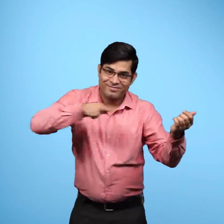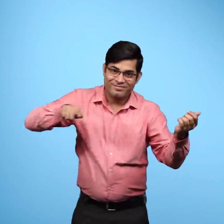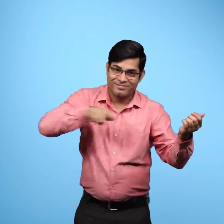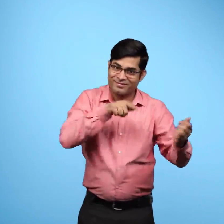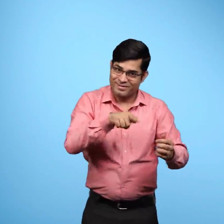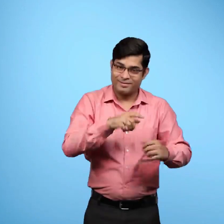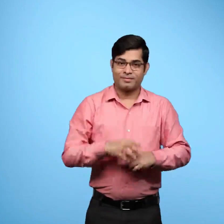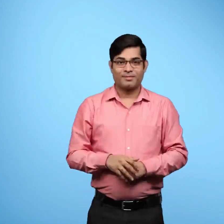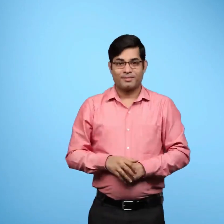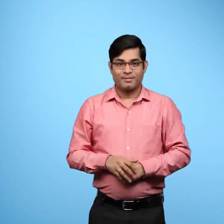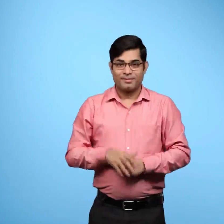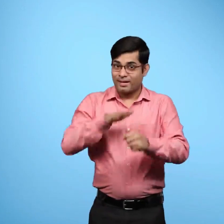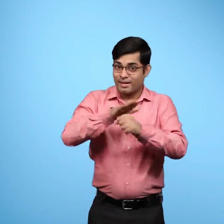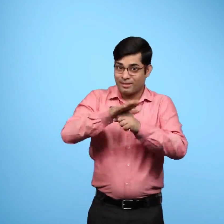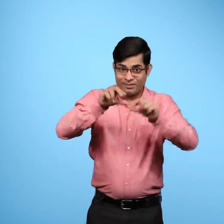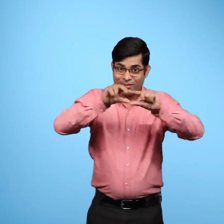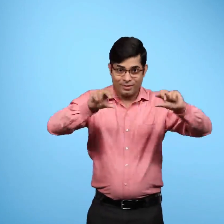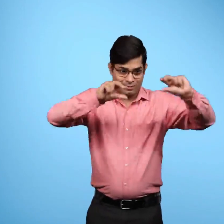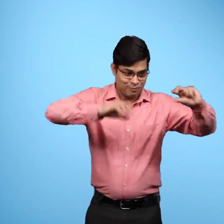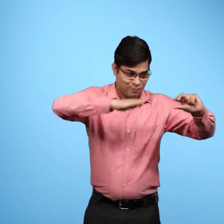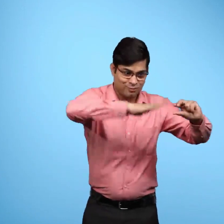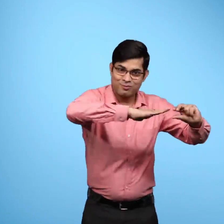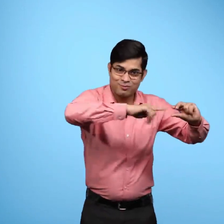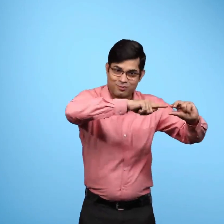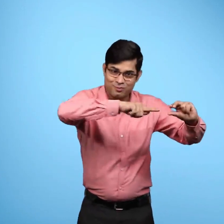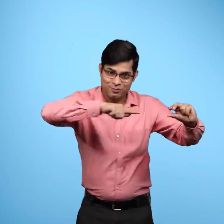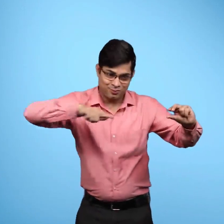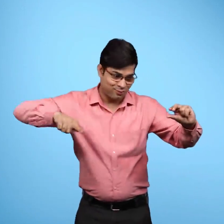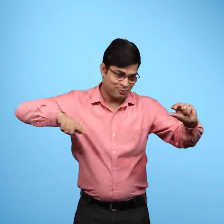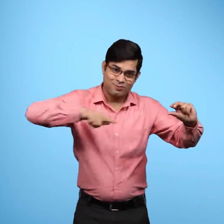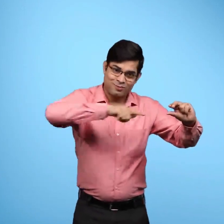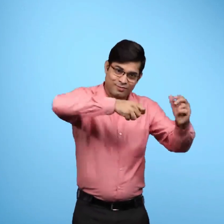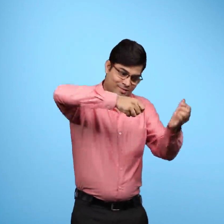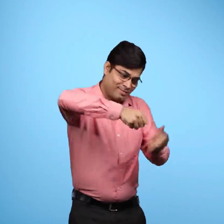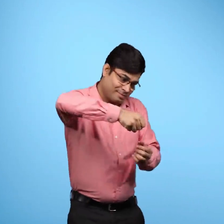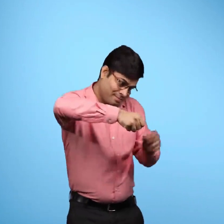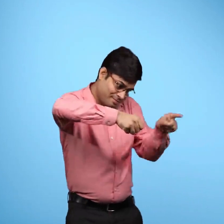She is holding her stump in sleeping position with one hand.